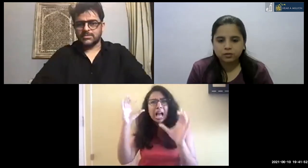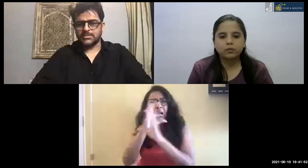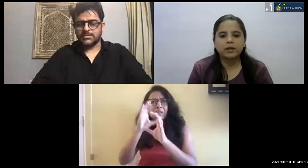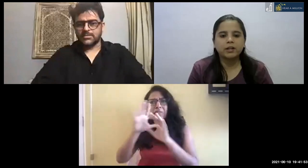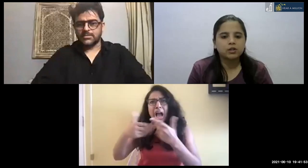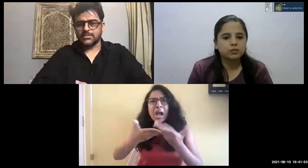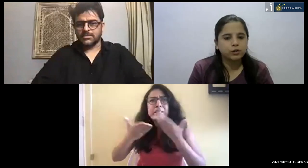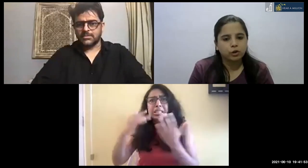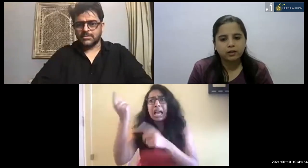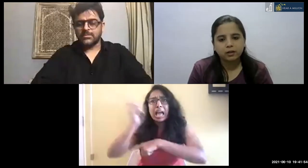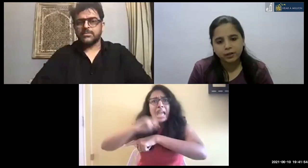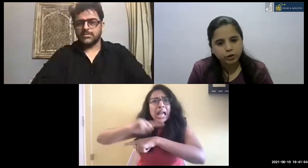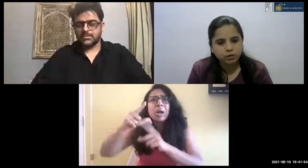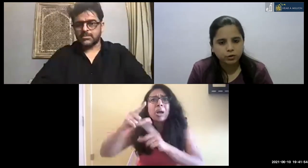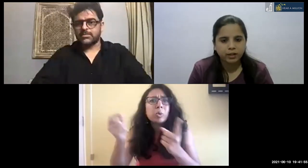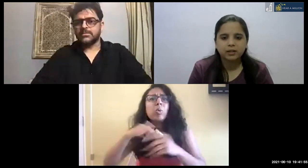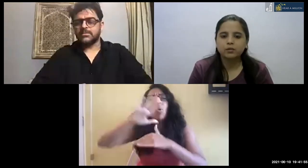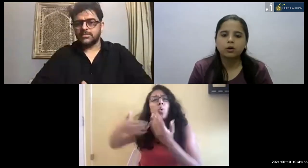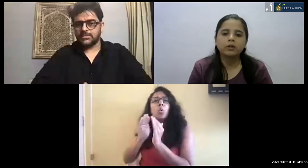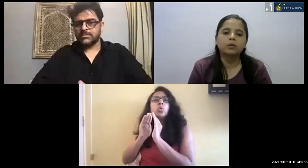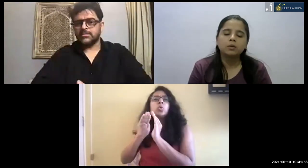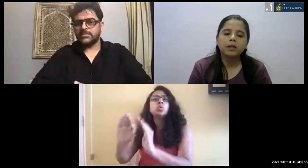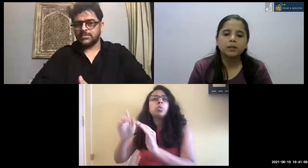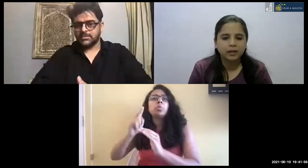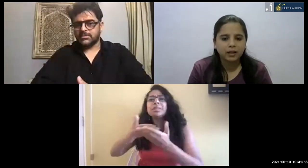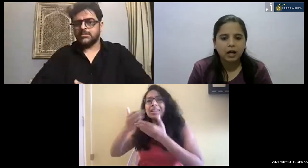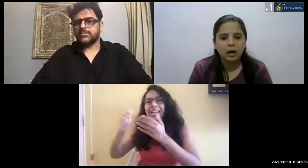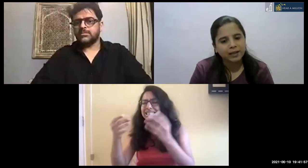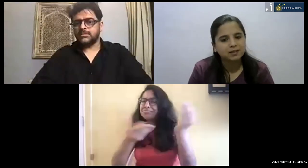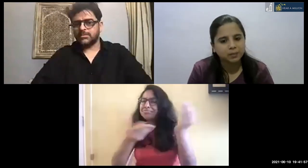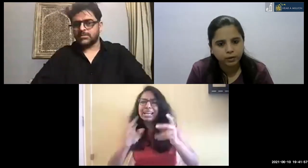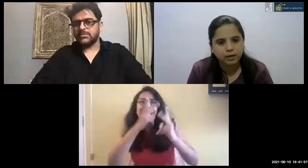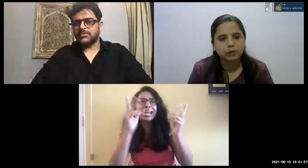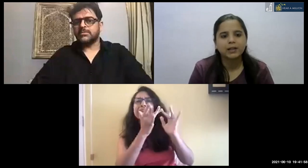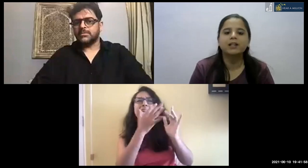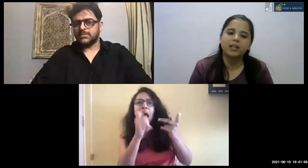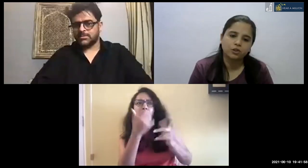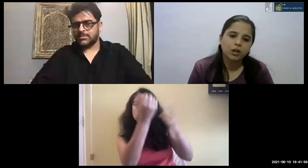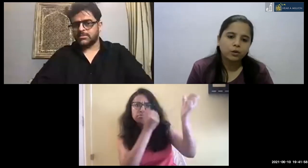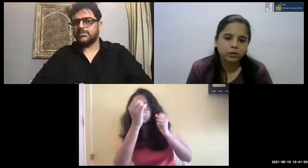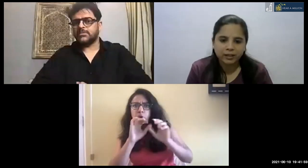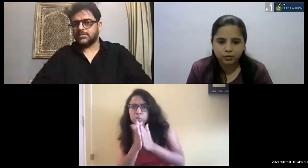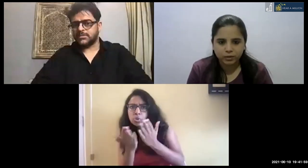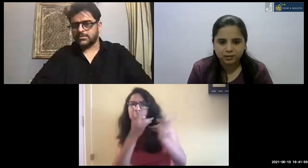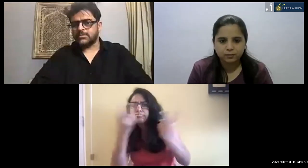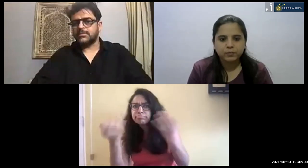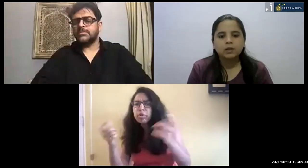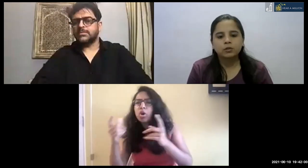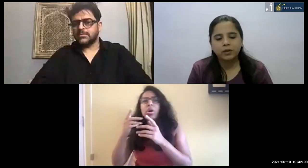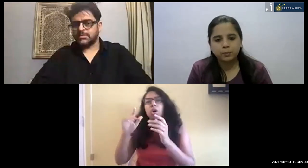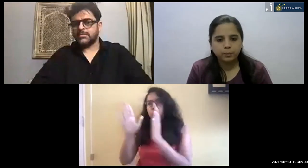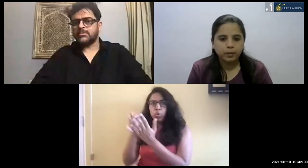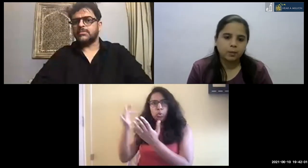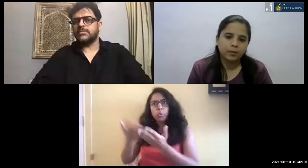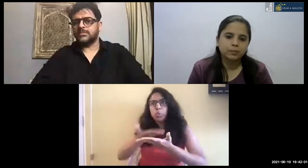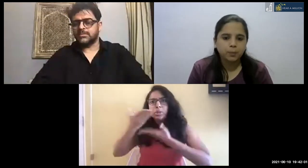roles. So whenever teacher would join, a new teacher would join, they would not know in the beginning how they can support and how they can teach to the students. So